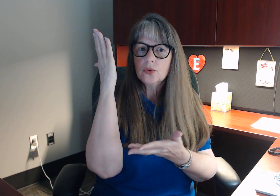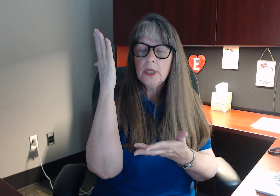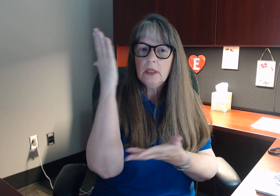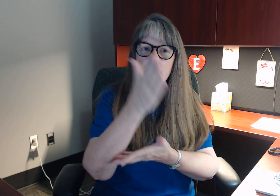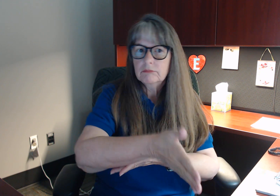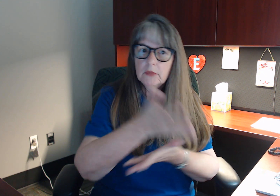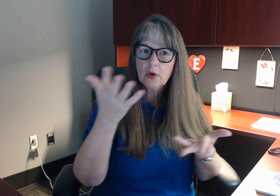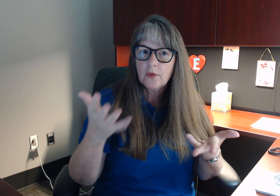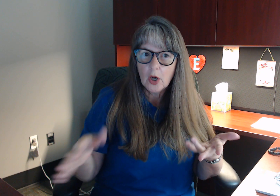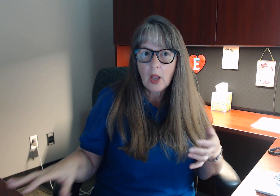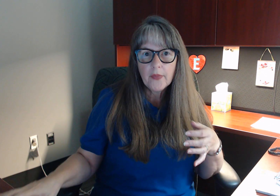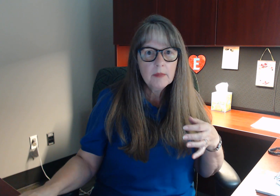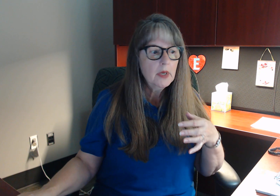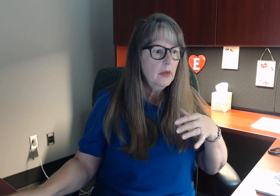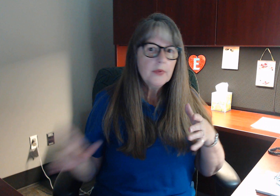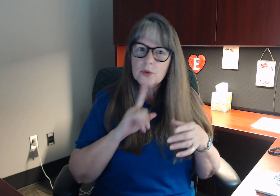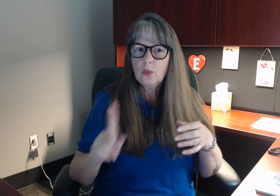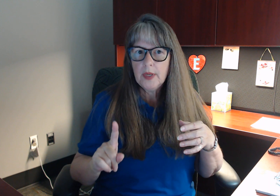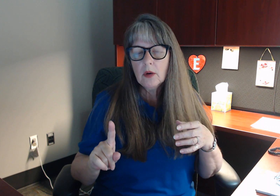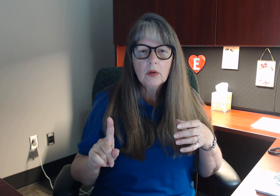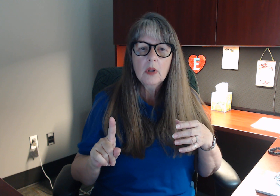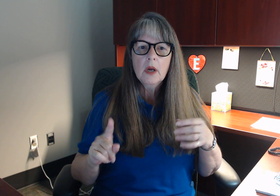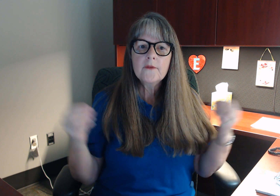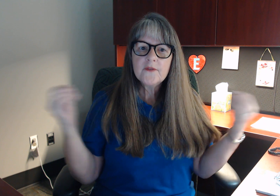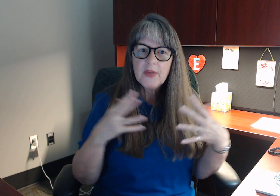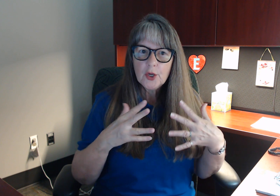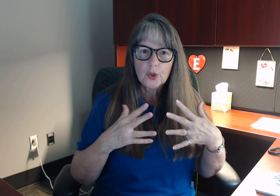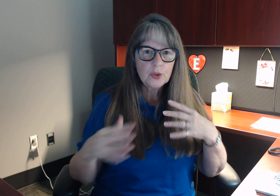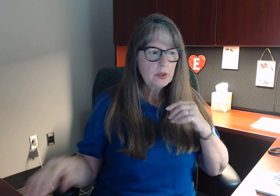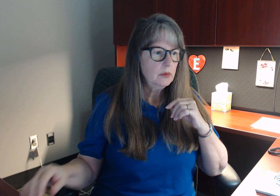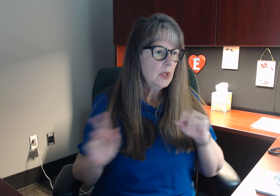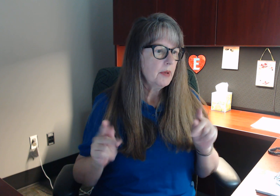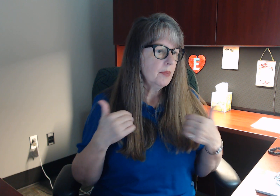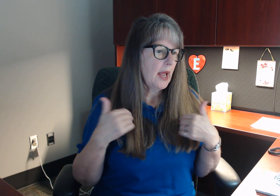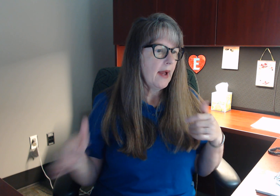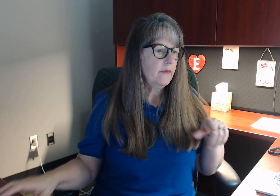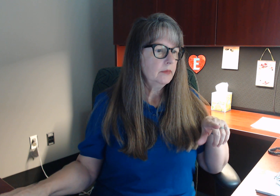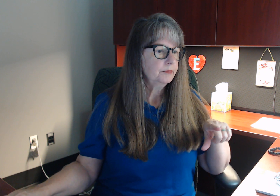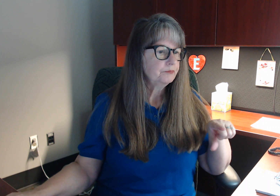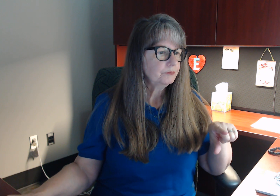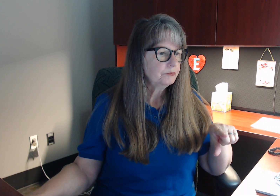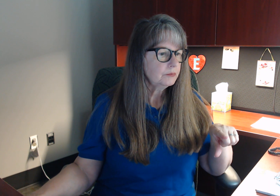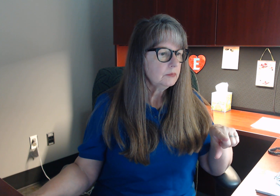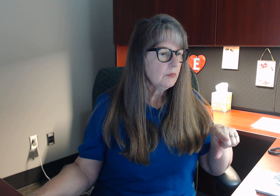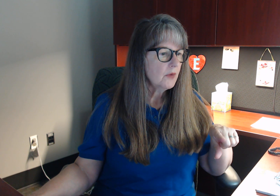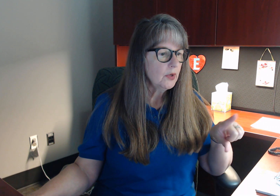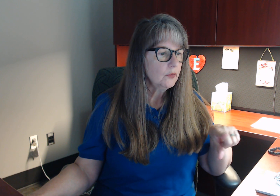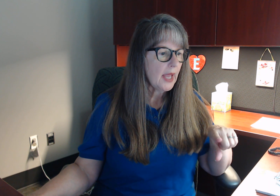tree, fall on them. These are real fears that people have. Fear of